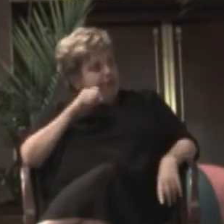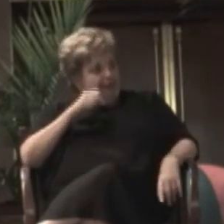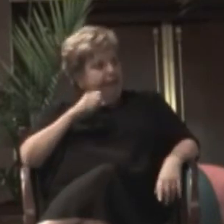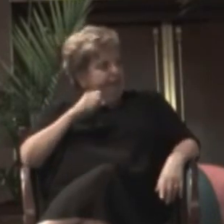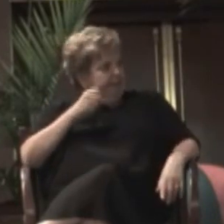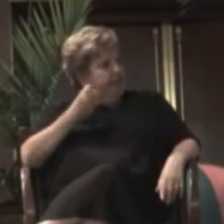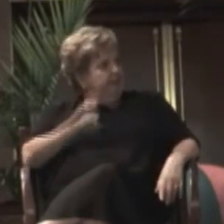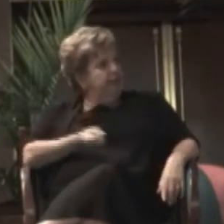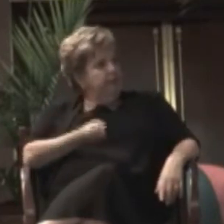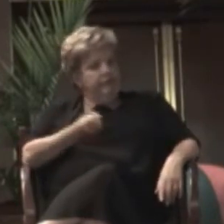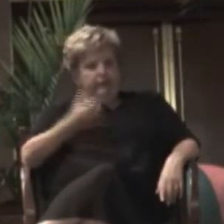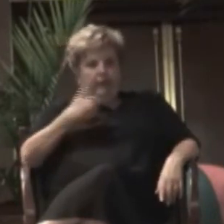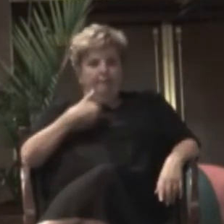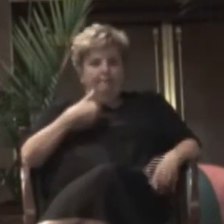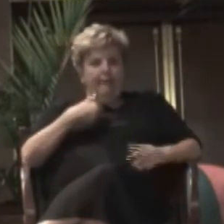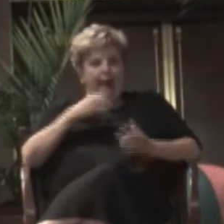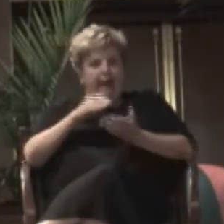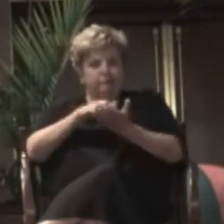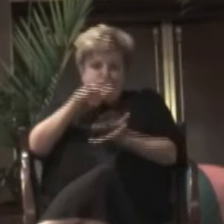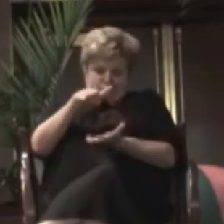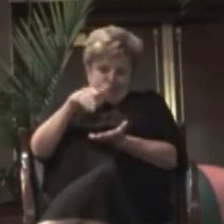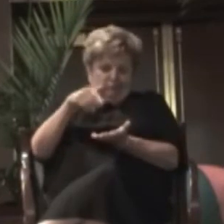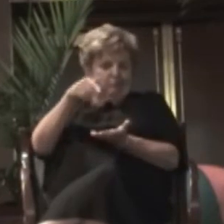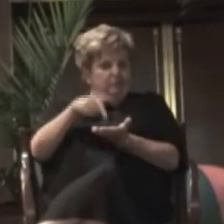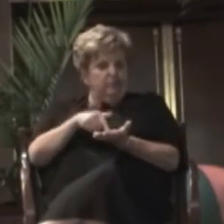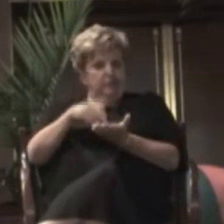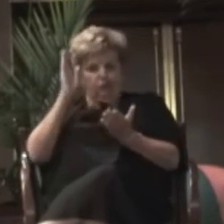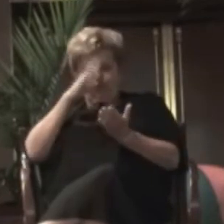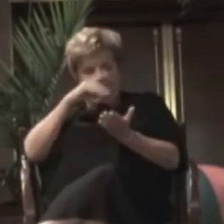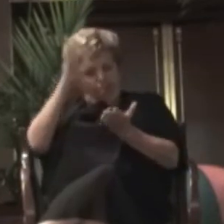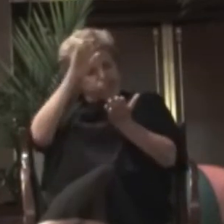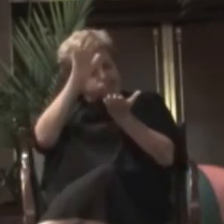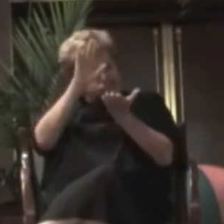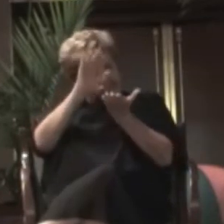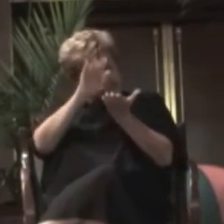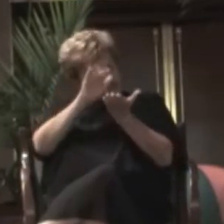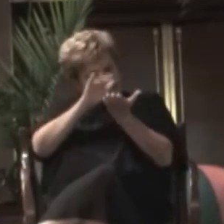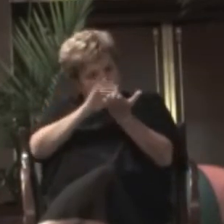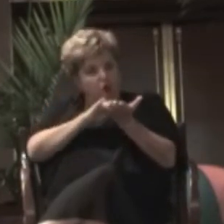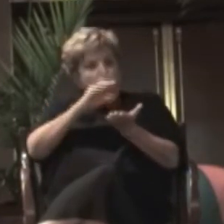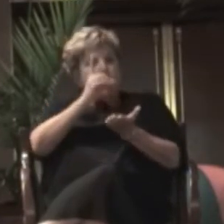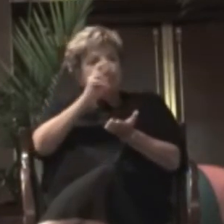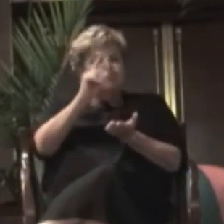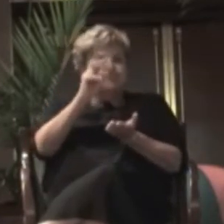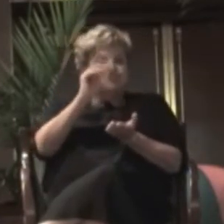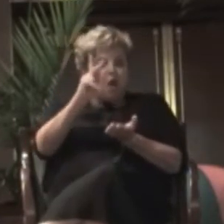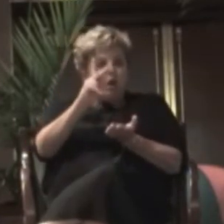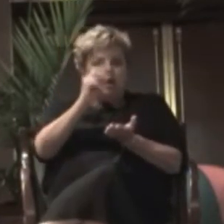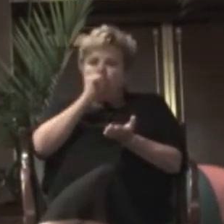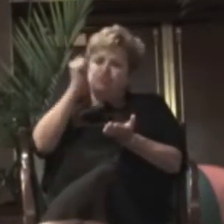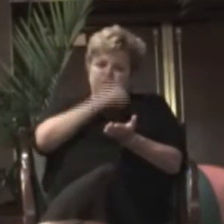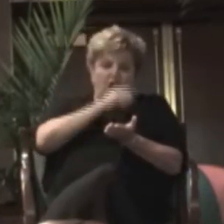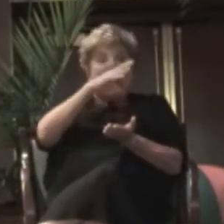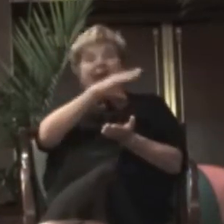that thick. You know, the court, everything in there is drunk and nothing else. I've never committed any crime